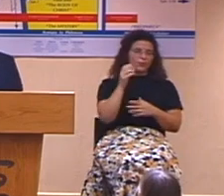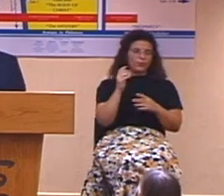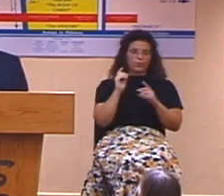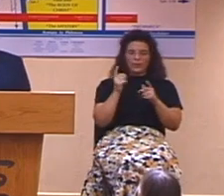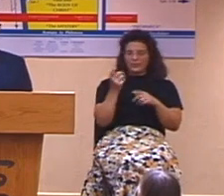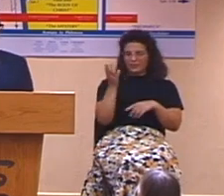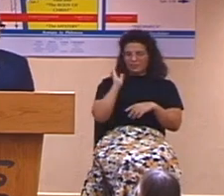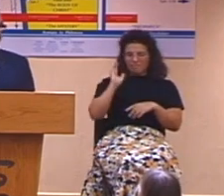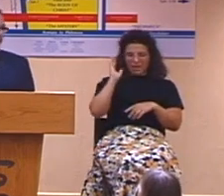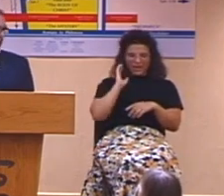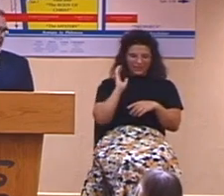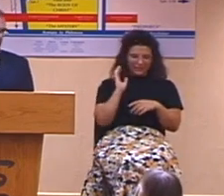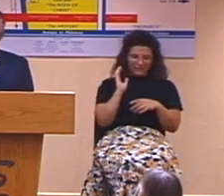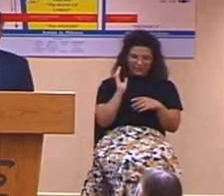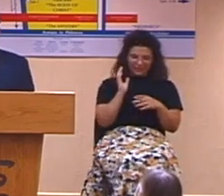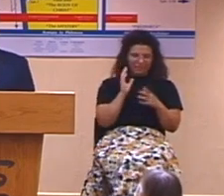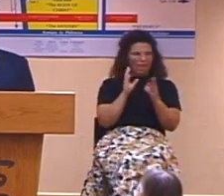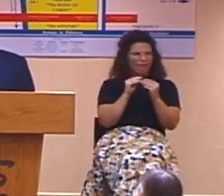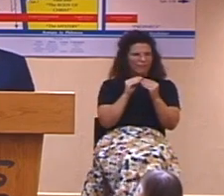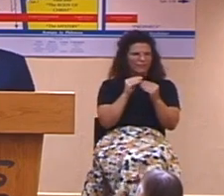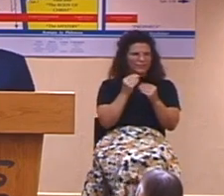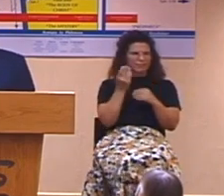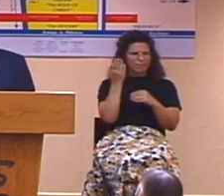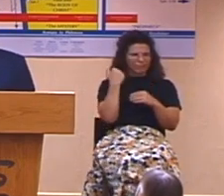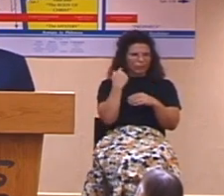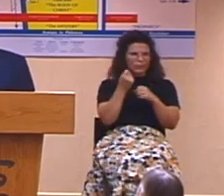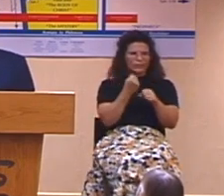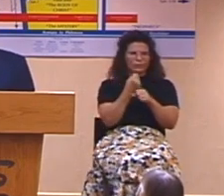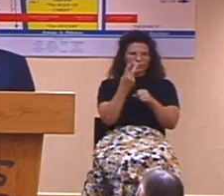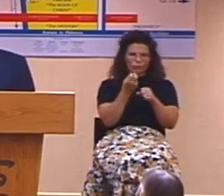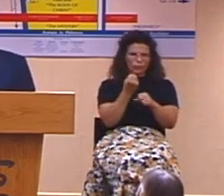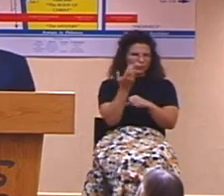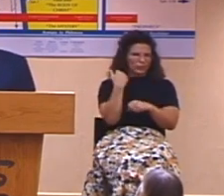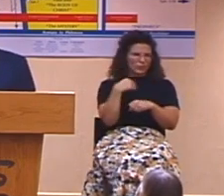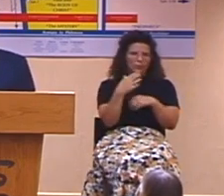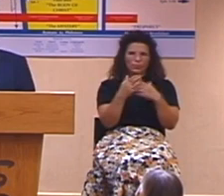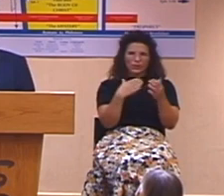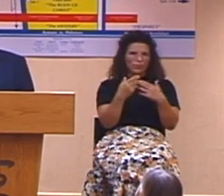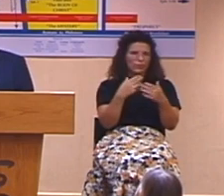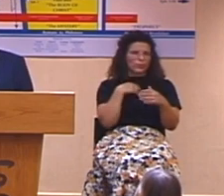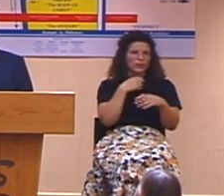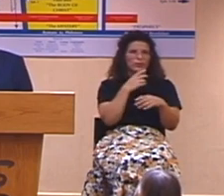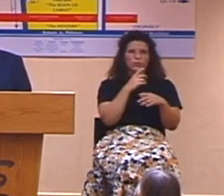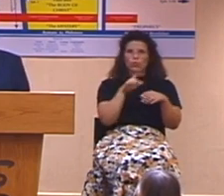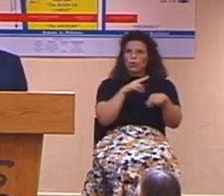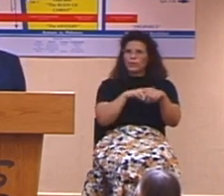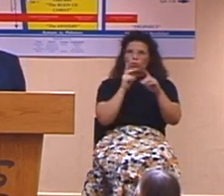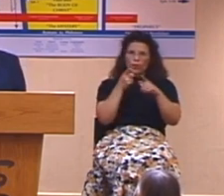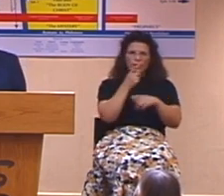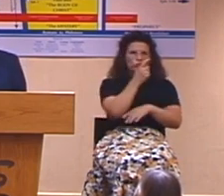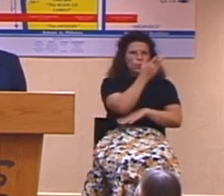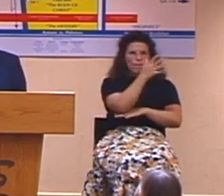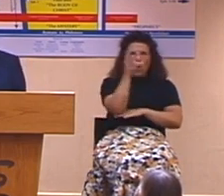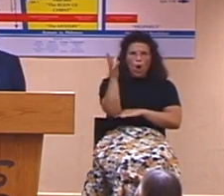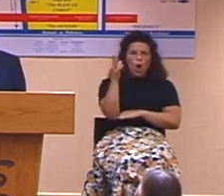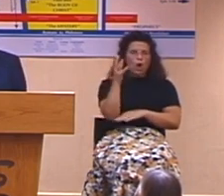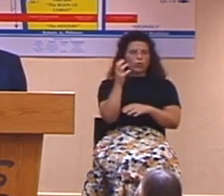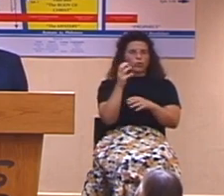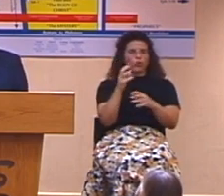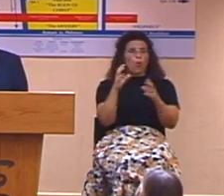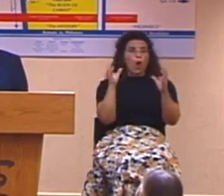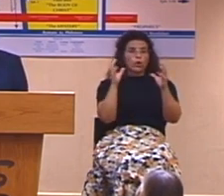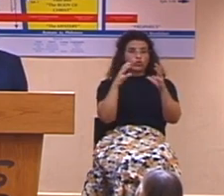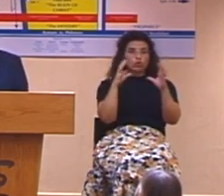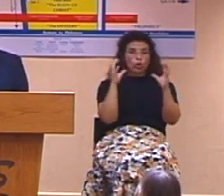our past message or conferences, you know, we usually ended up in a park somewhere. There was a softball